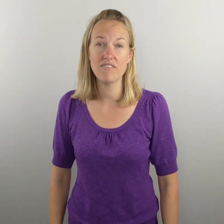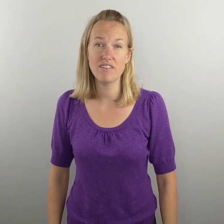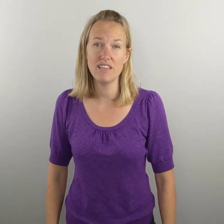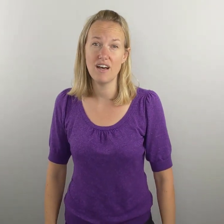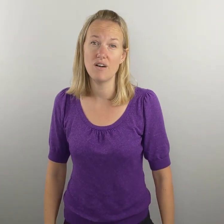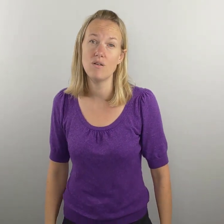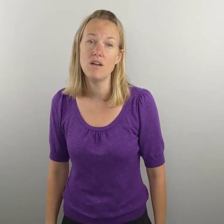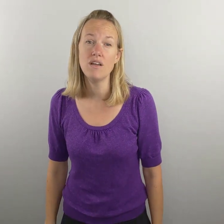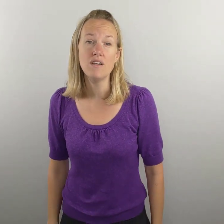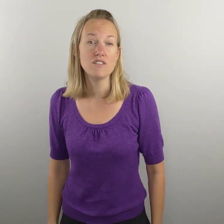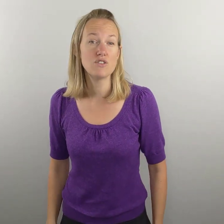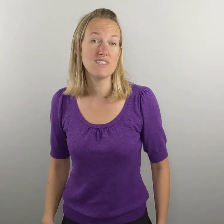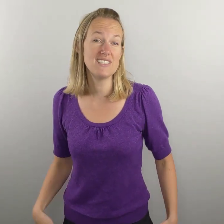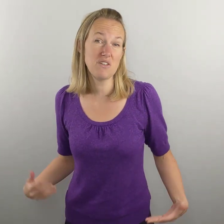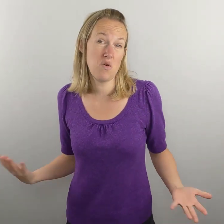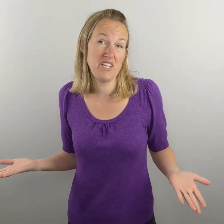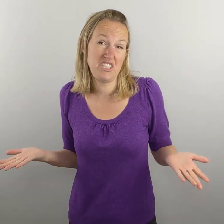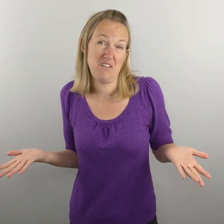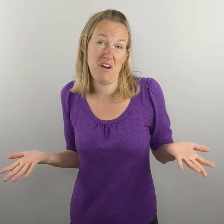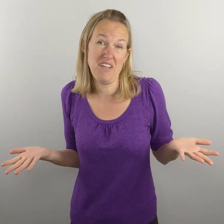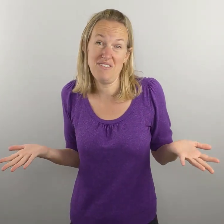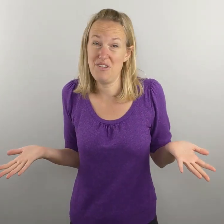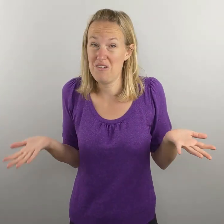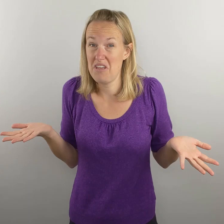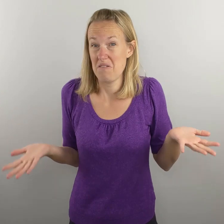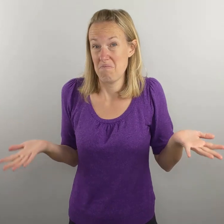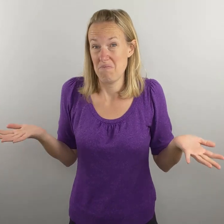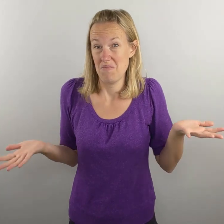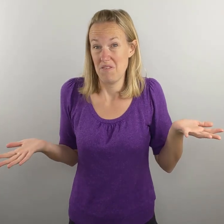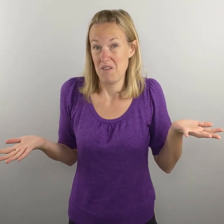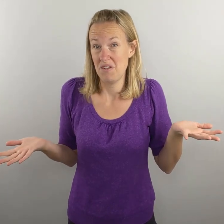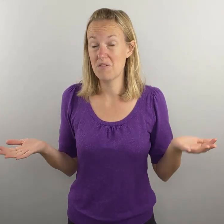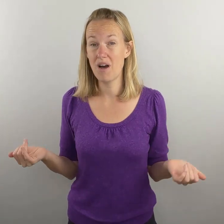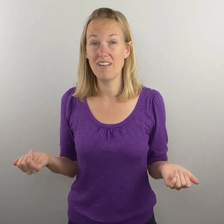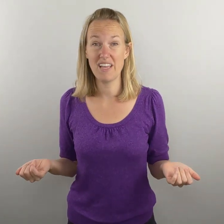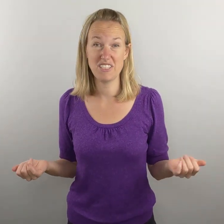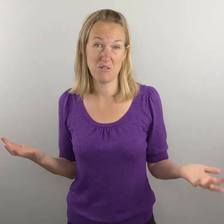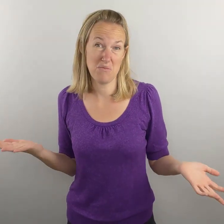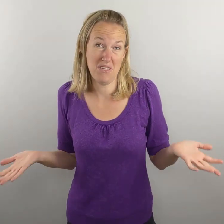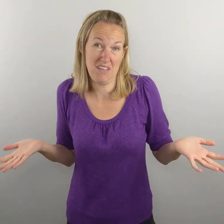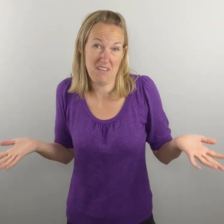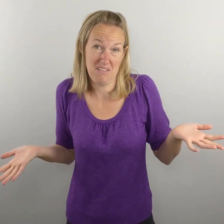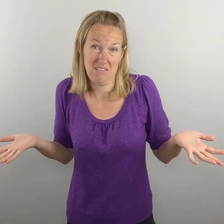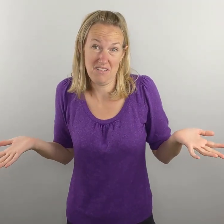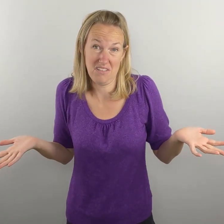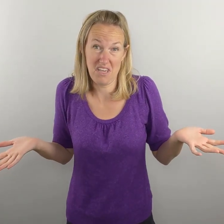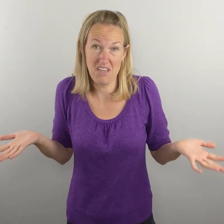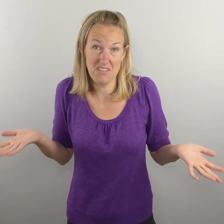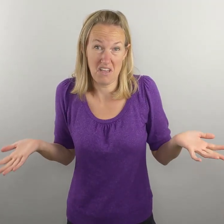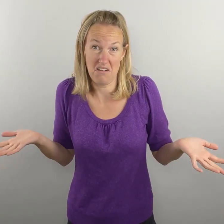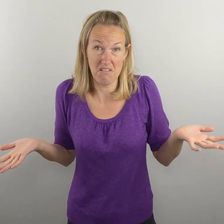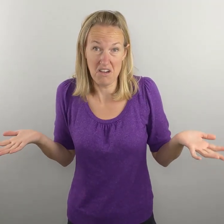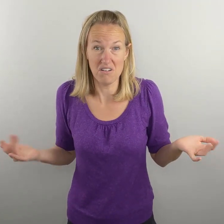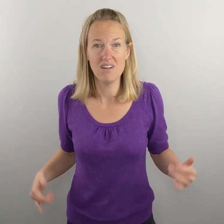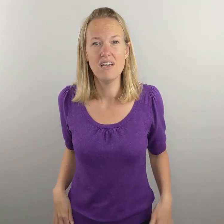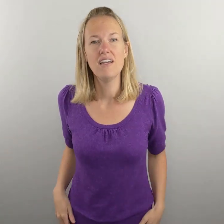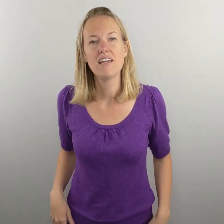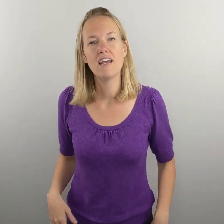every low? So this is a question, right? So you're like, in your body language, you want to be like, is this the case? I don't know.